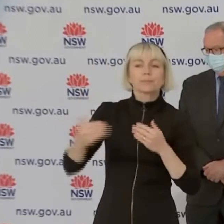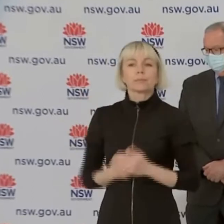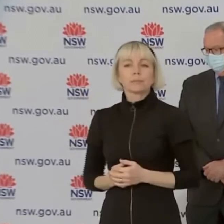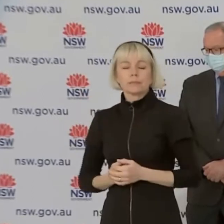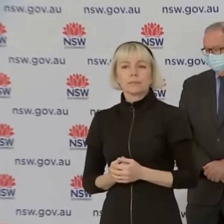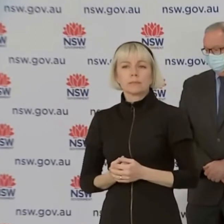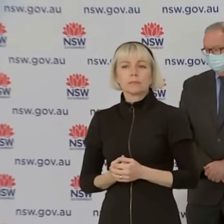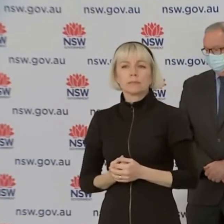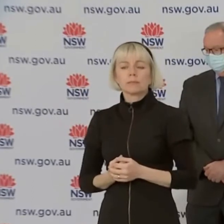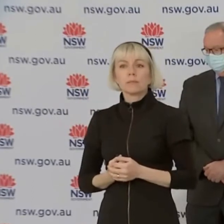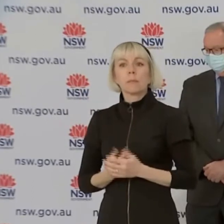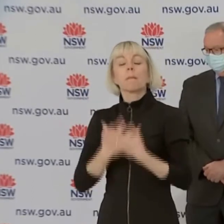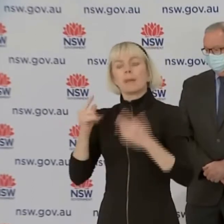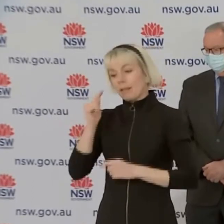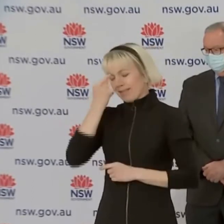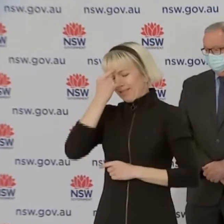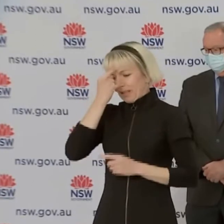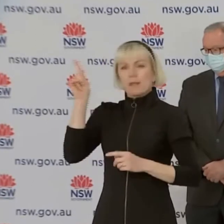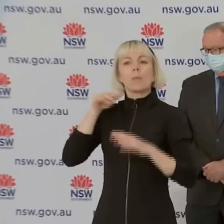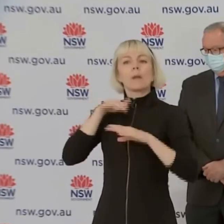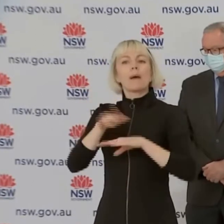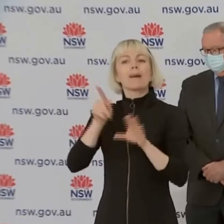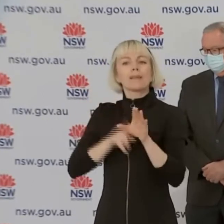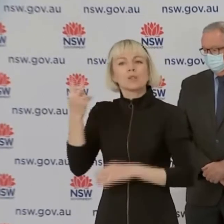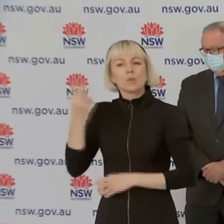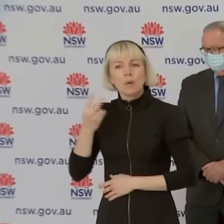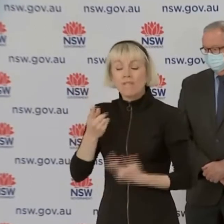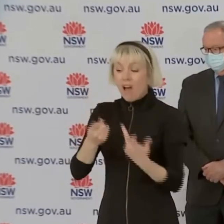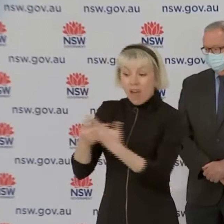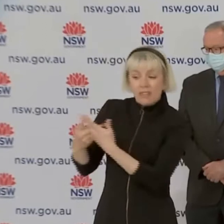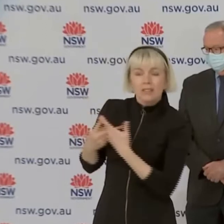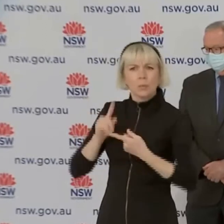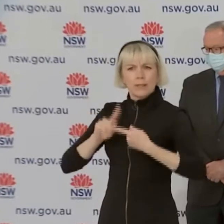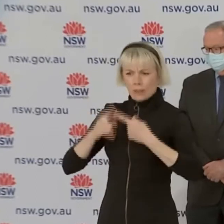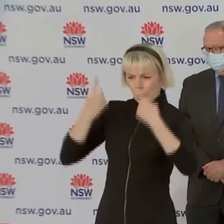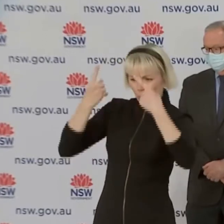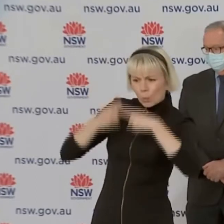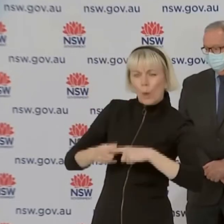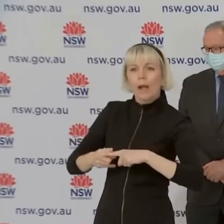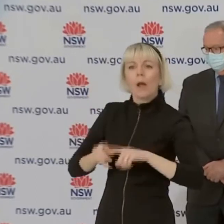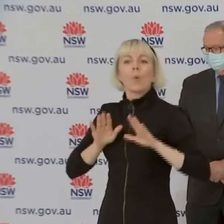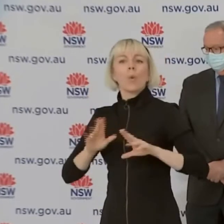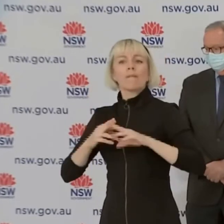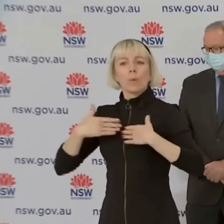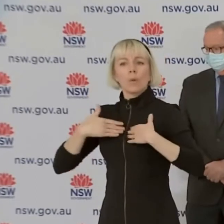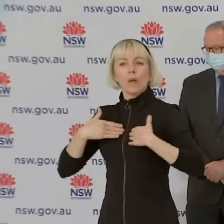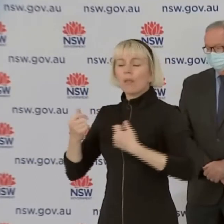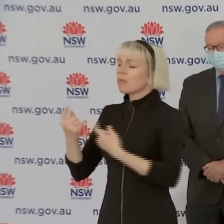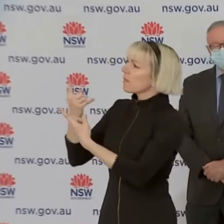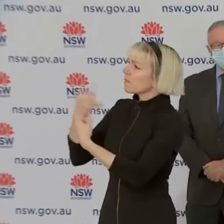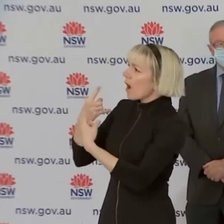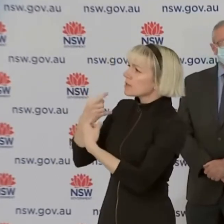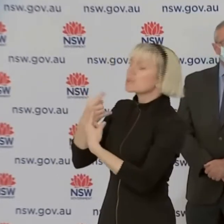frequent the face-to-face will be. There will be some level of face-to-face, but obviously the extent of that will be determined by the health advice. We also